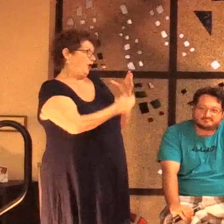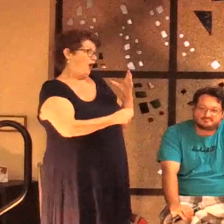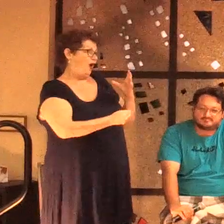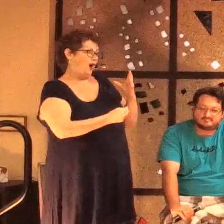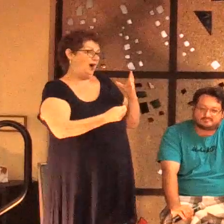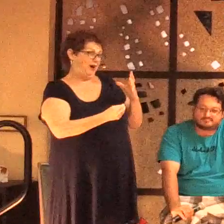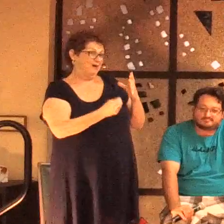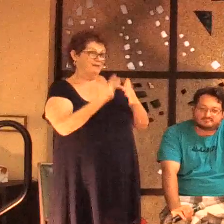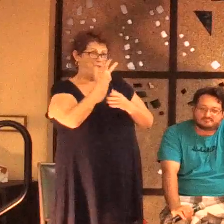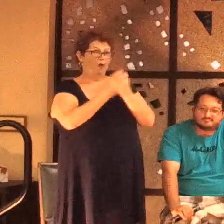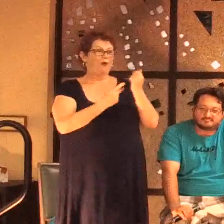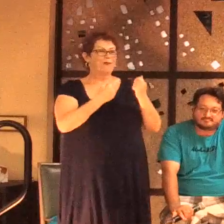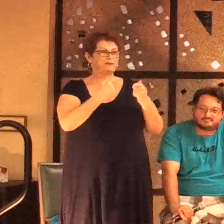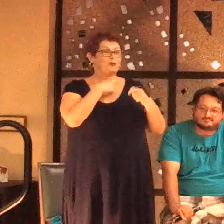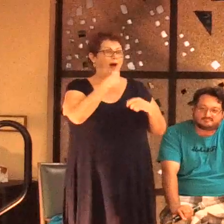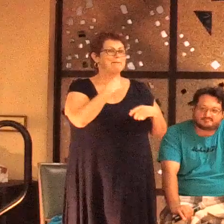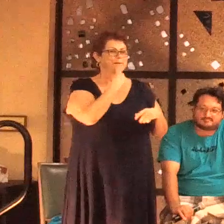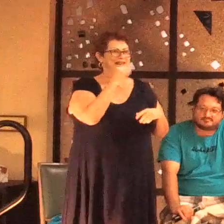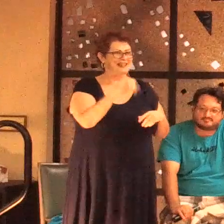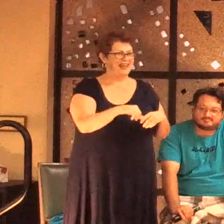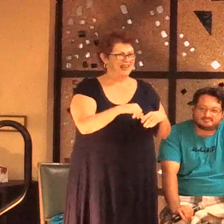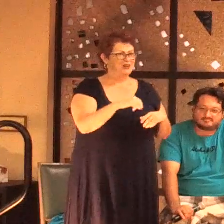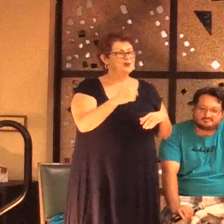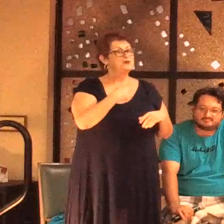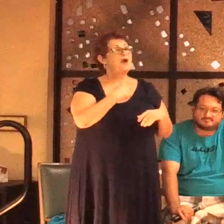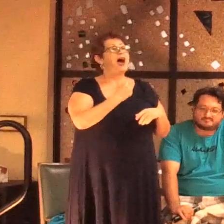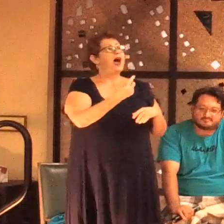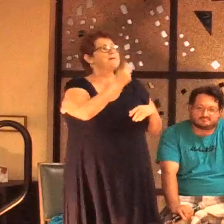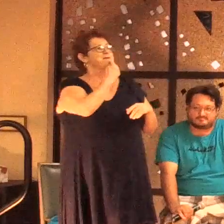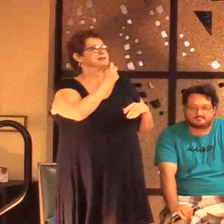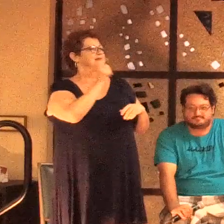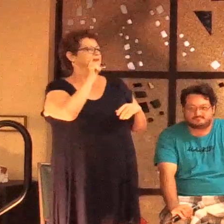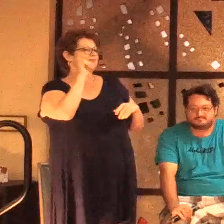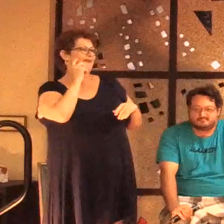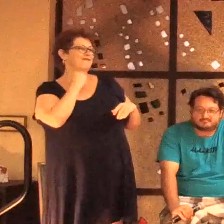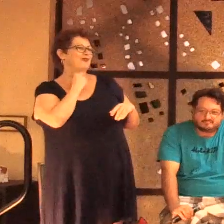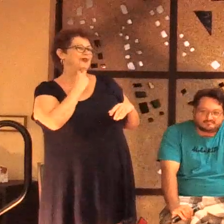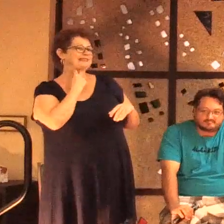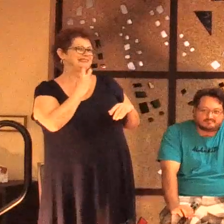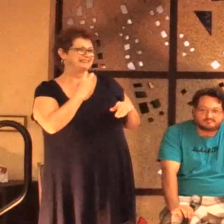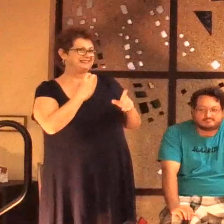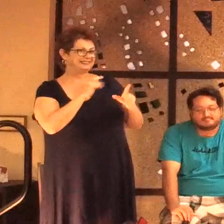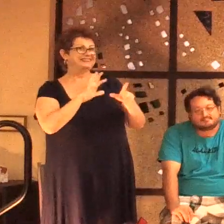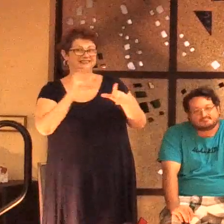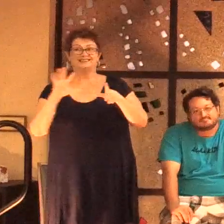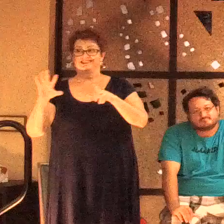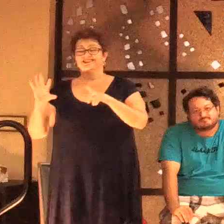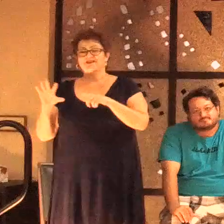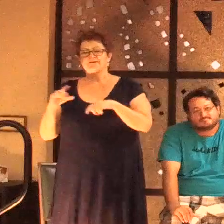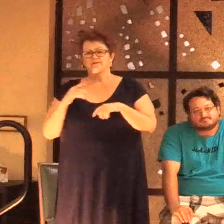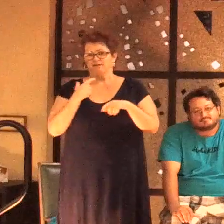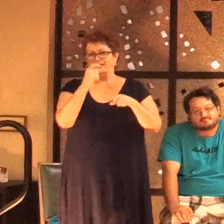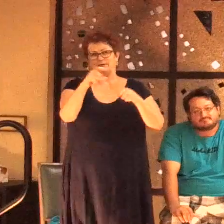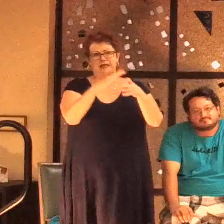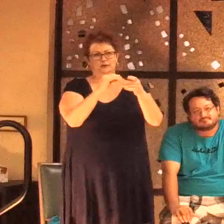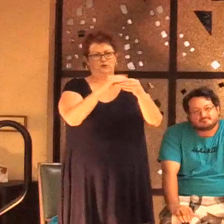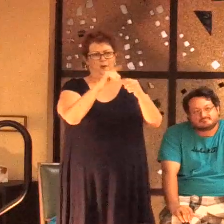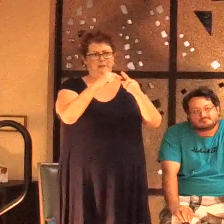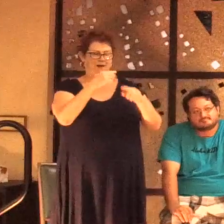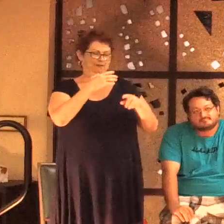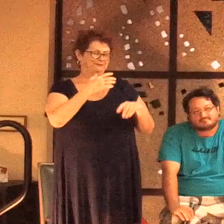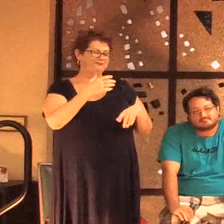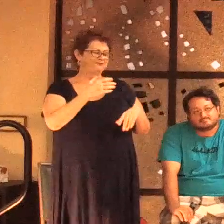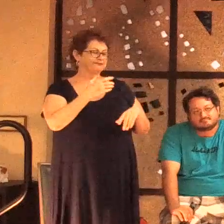But my mom is not here anymore. My mom's passed away. So I really miss that. I miss the deaf voice